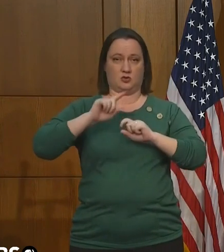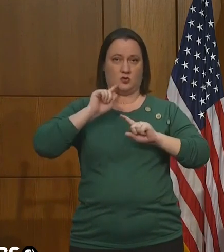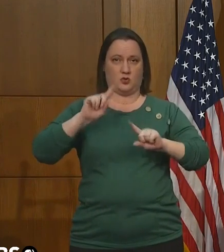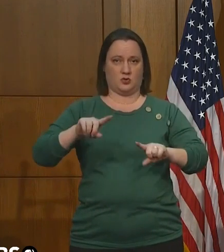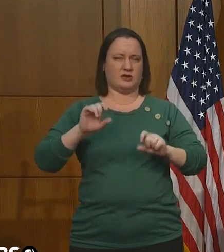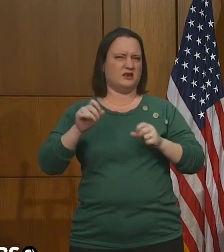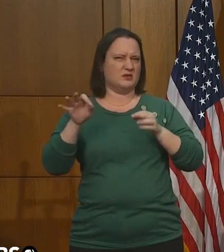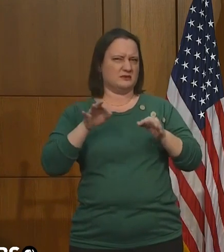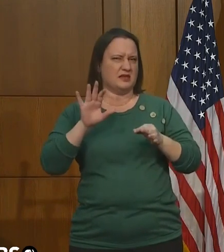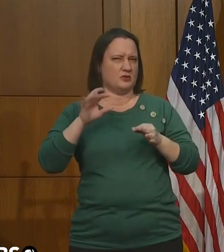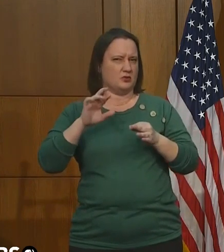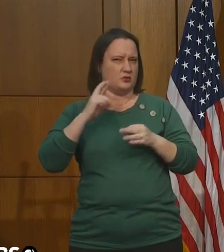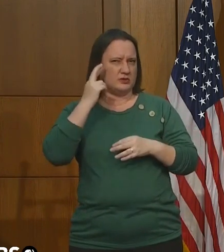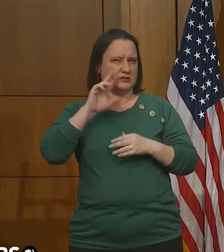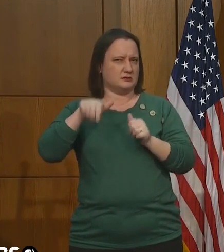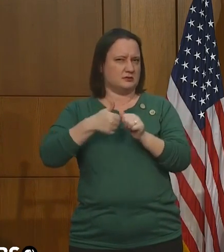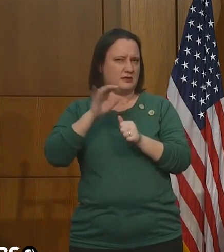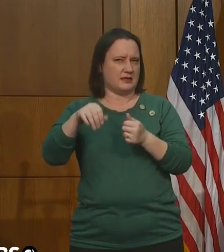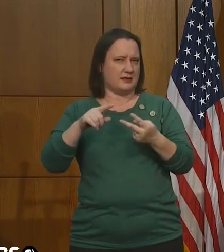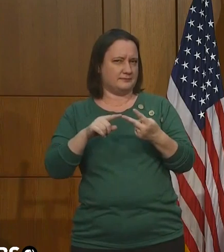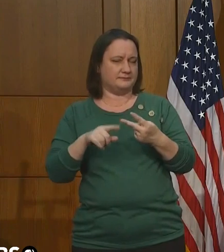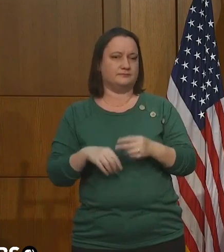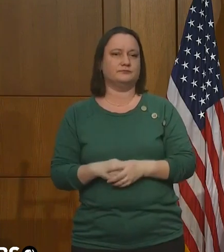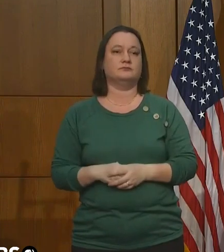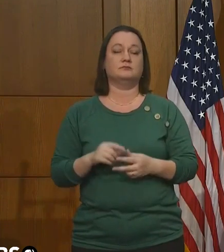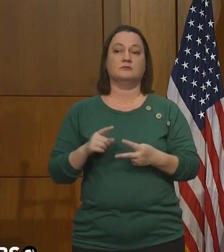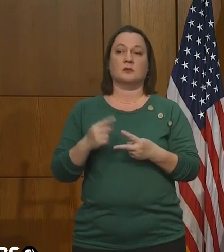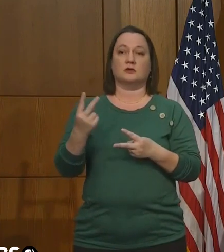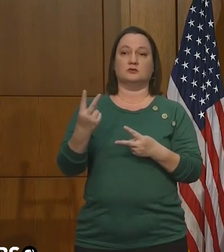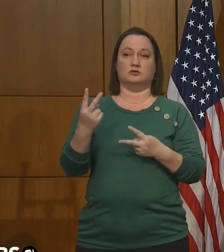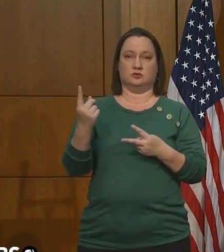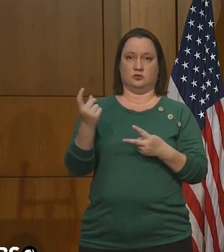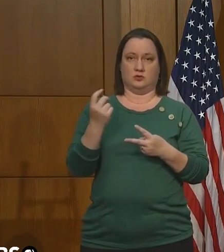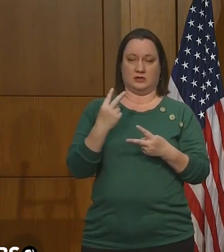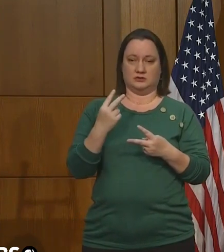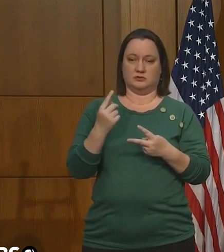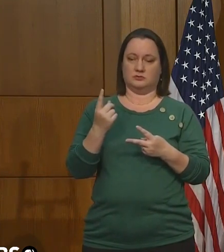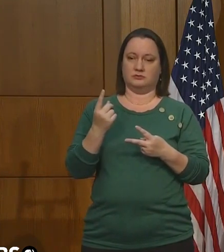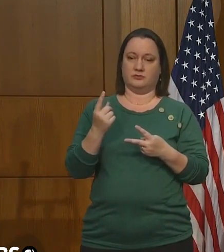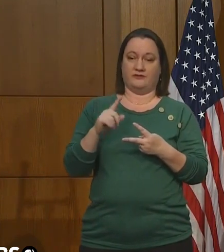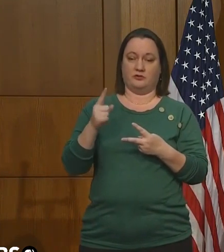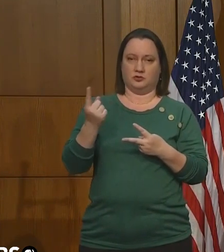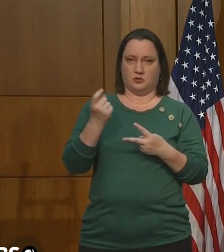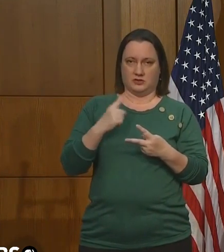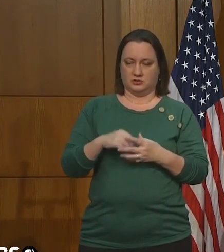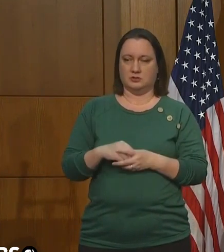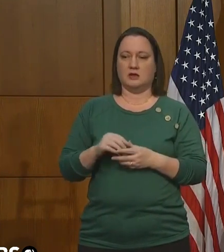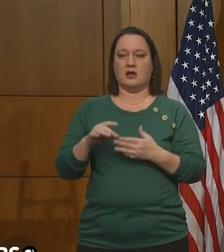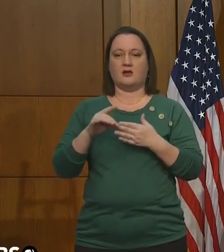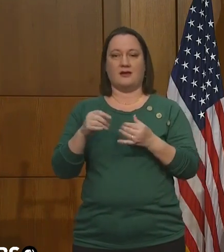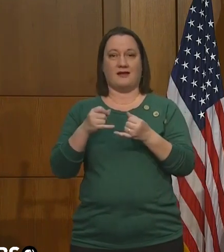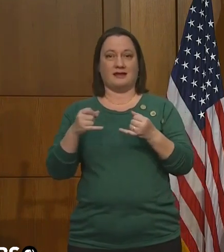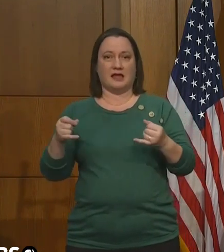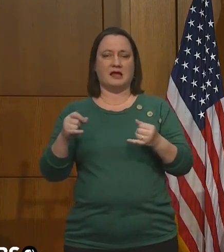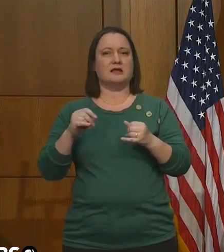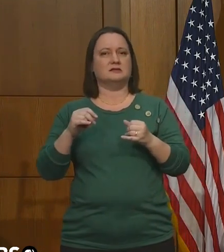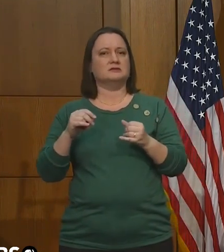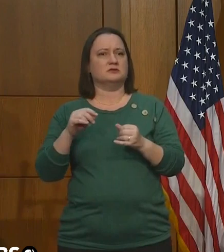So two questions, Cameron. I appreciate it. The first is exceptions, and if you look at our guidelines, there are obviously individuals